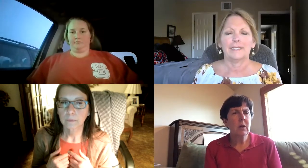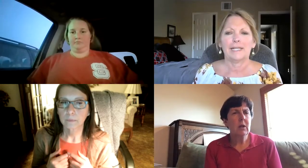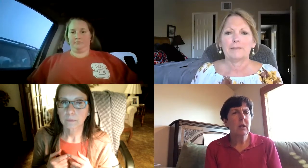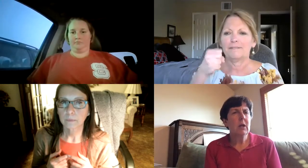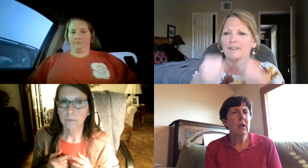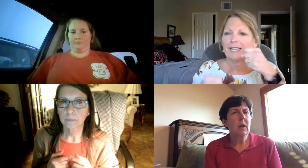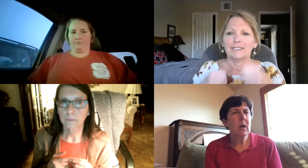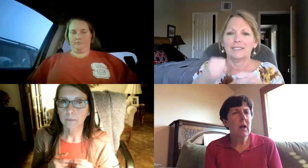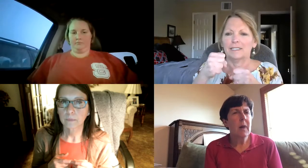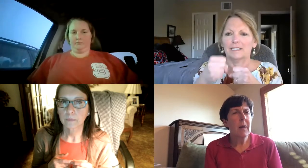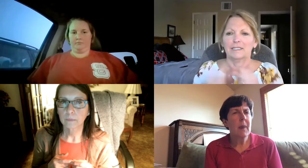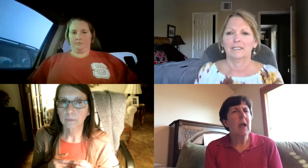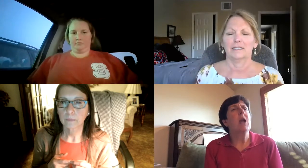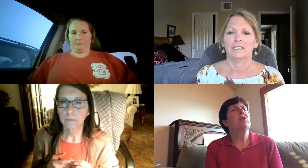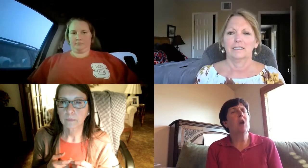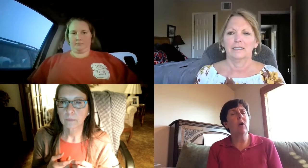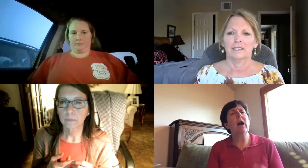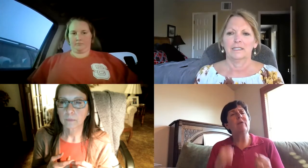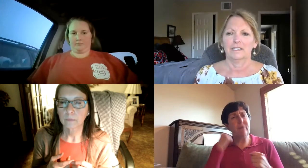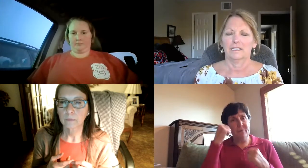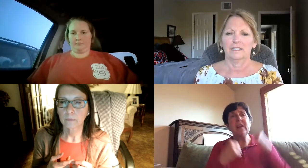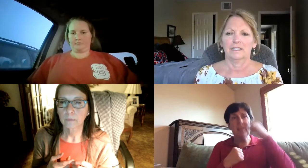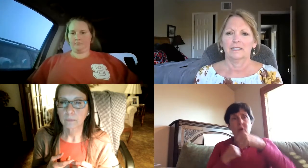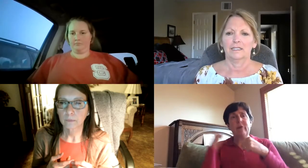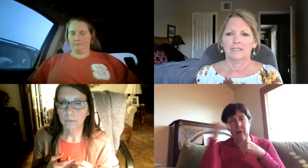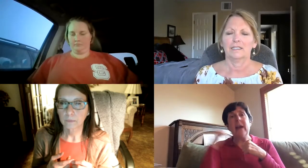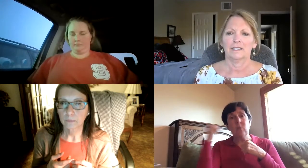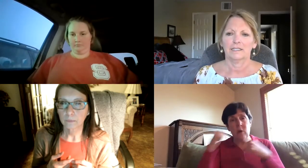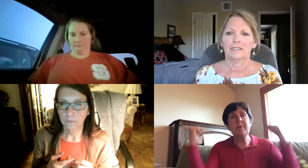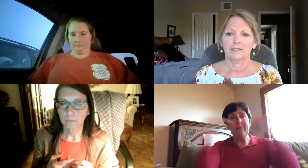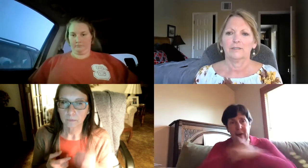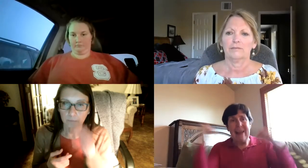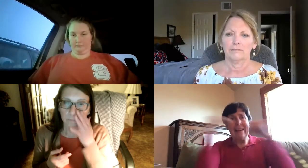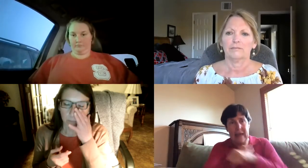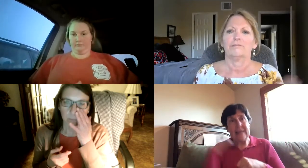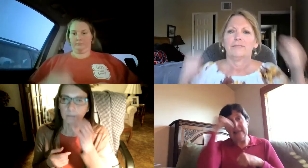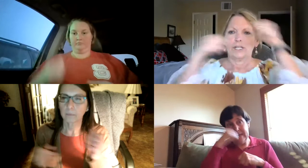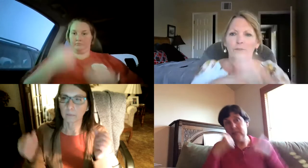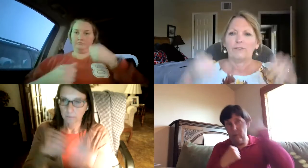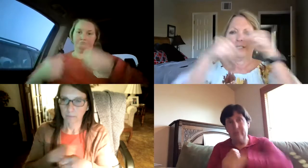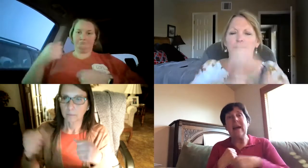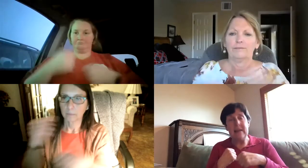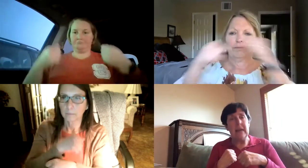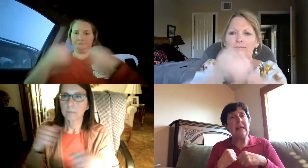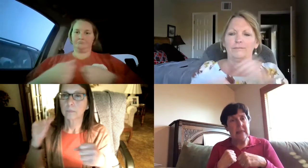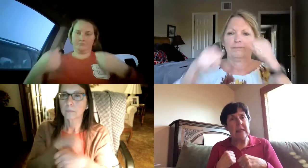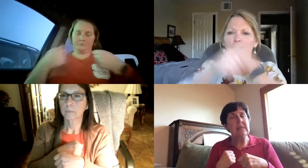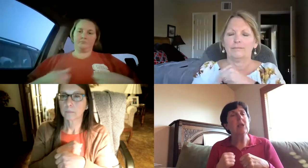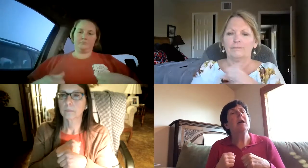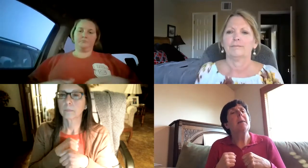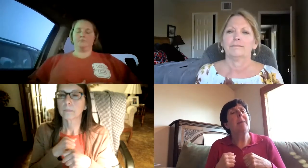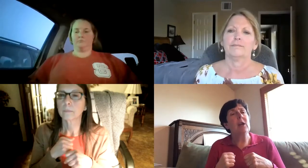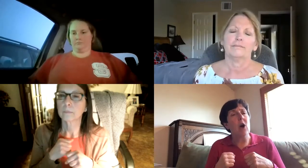Is that the same as fight? So a physical fight would be fight like this or fight like